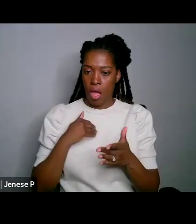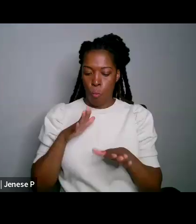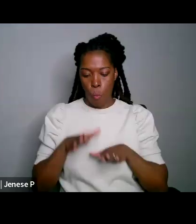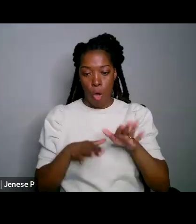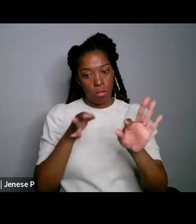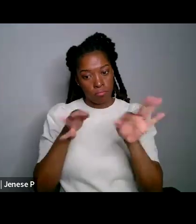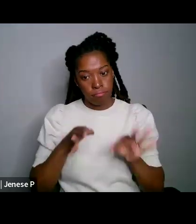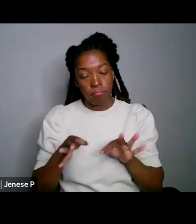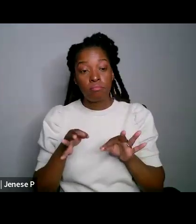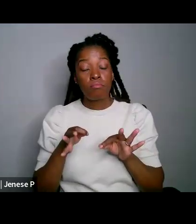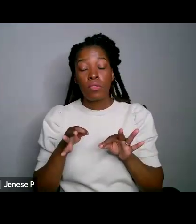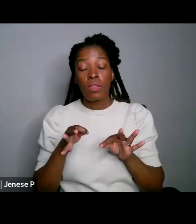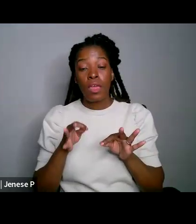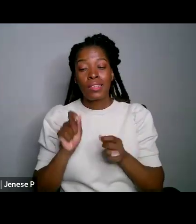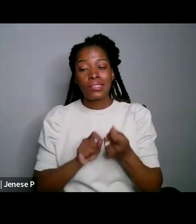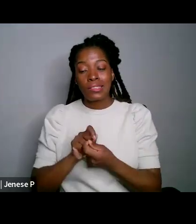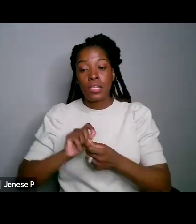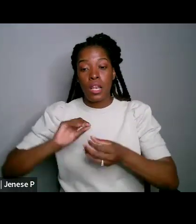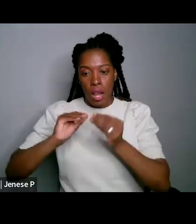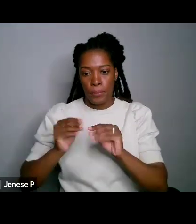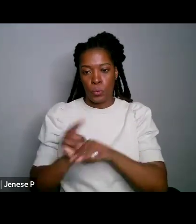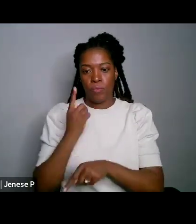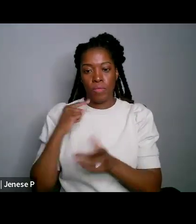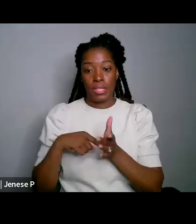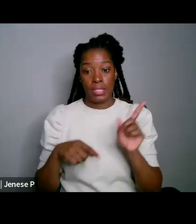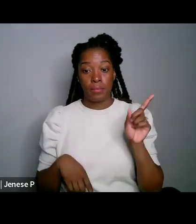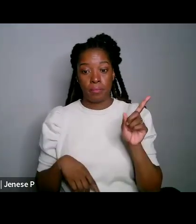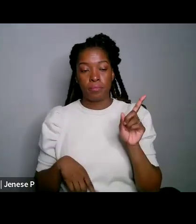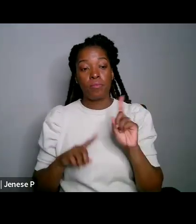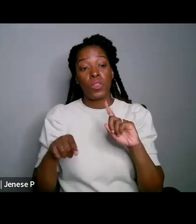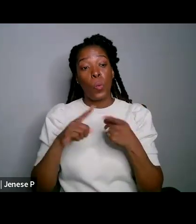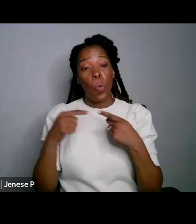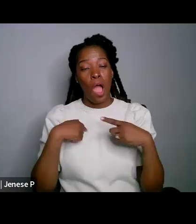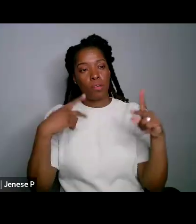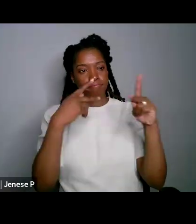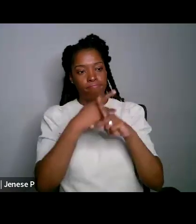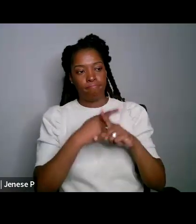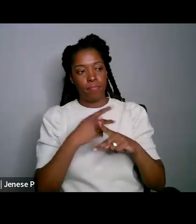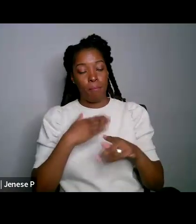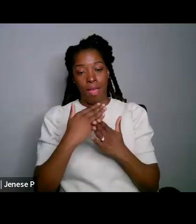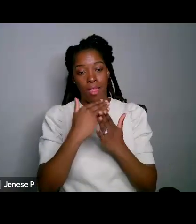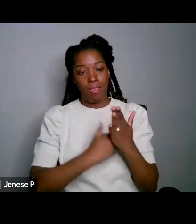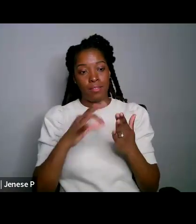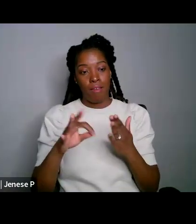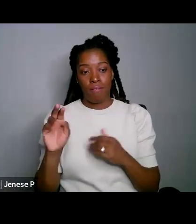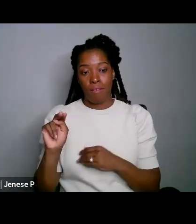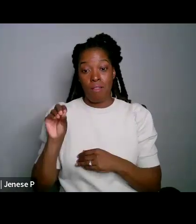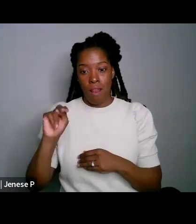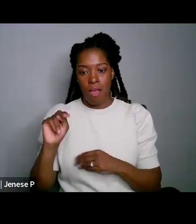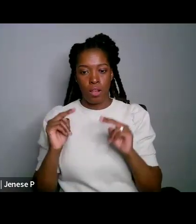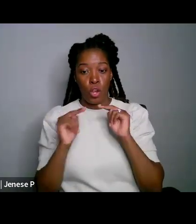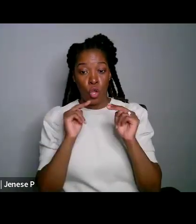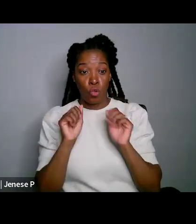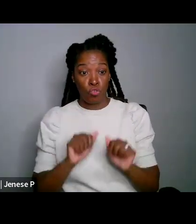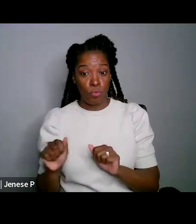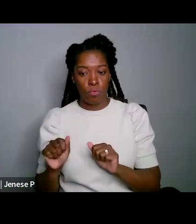this. But when I subtract my list of non-negotiables, I ended up early on